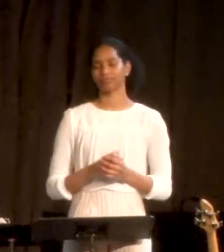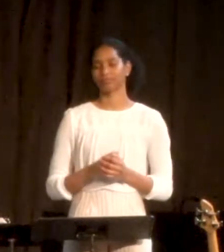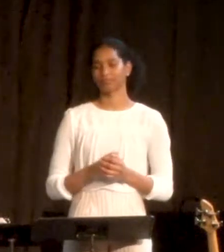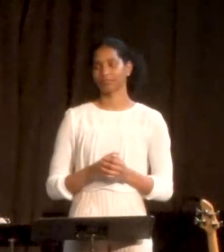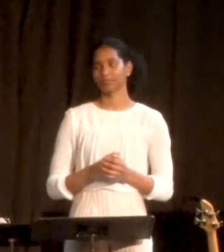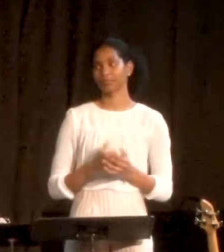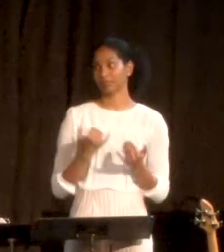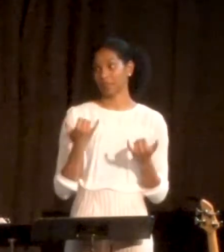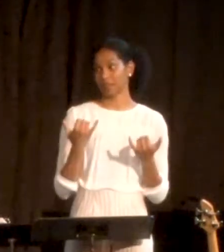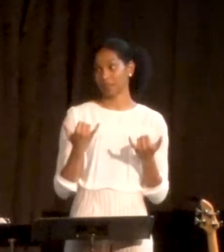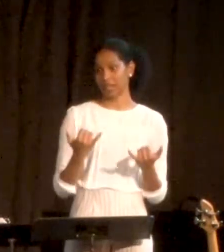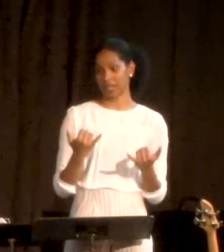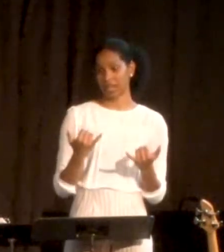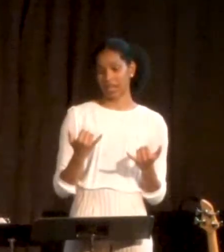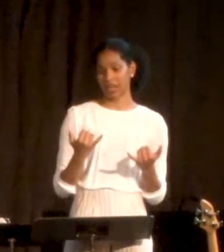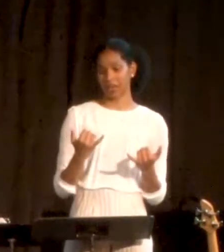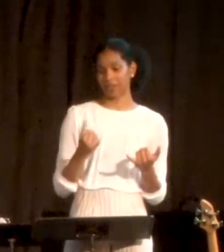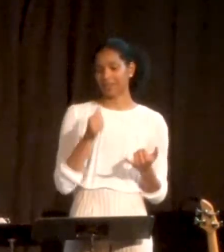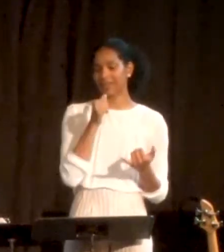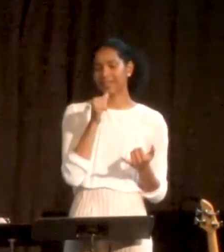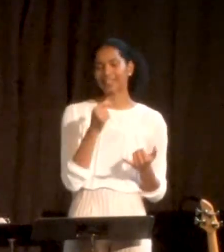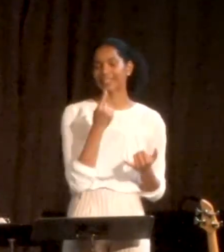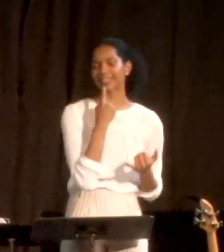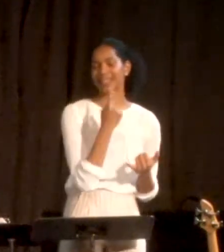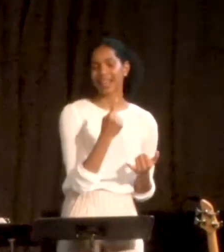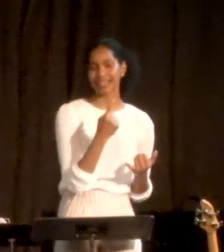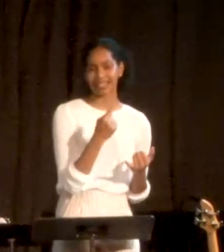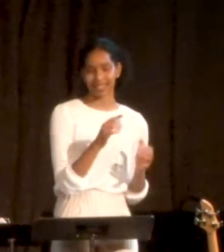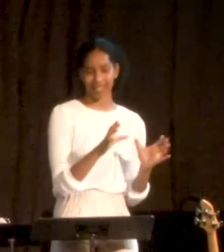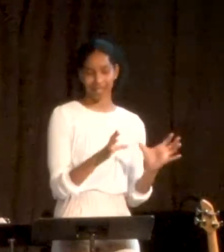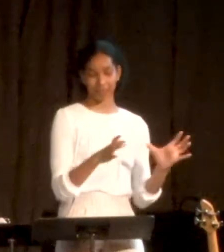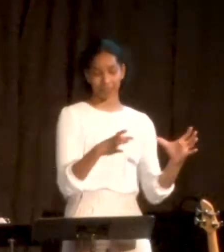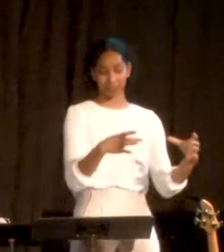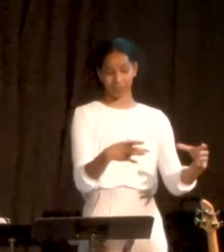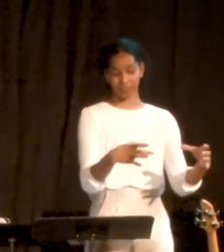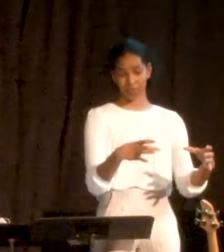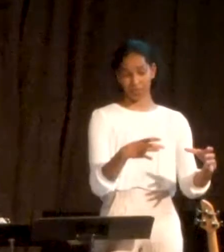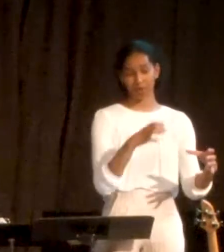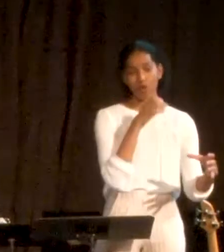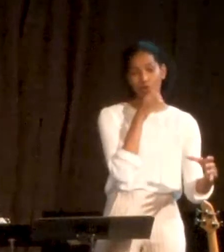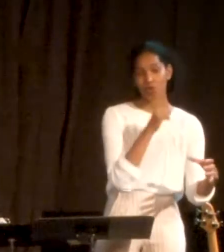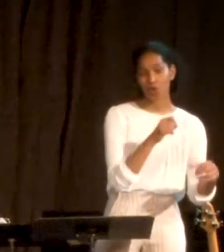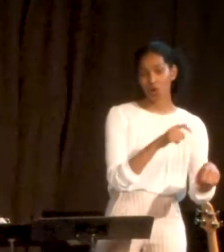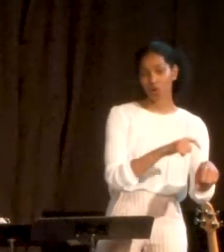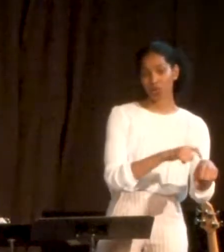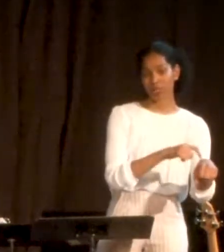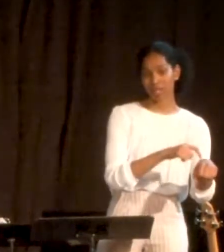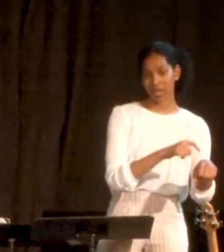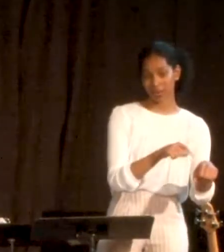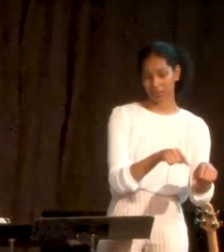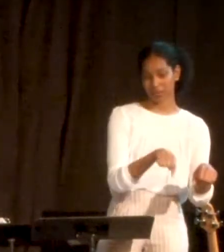Now, this is not to say that the old-timers were leaving the newcomers out on purpose.